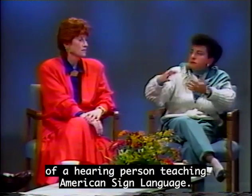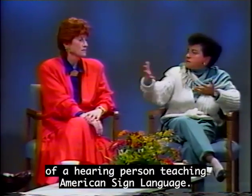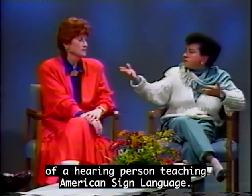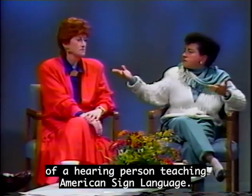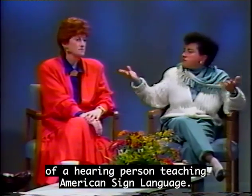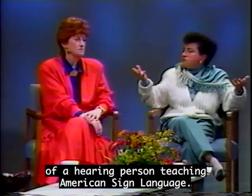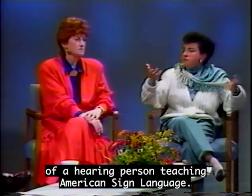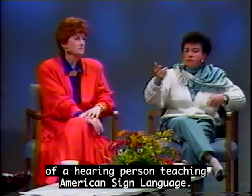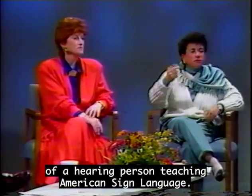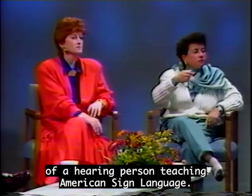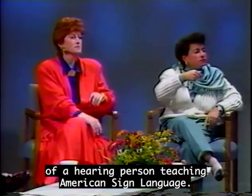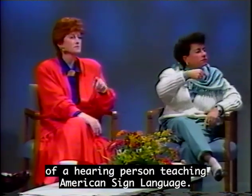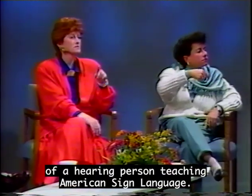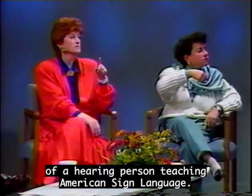person teaching American Sign Language.